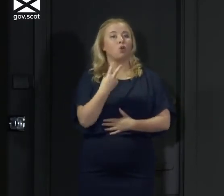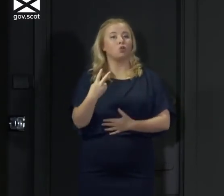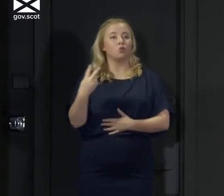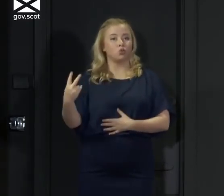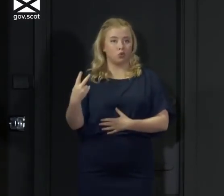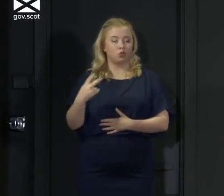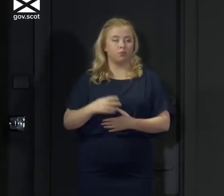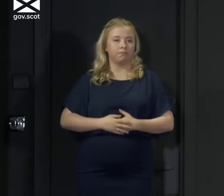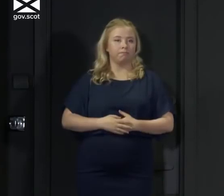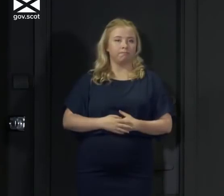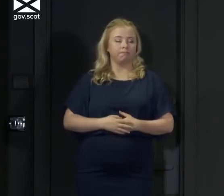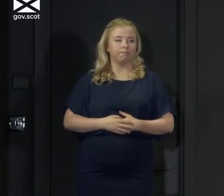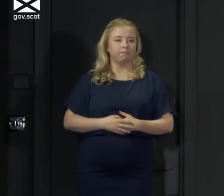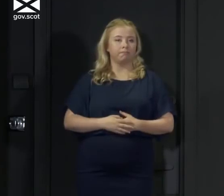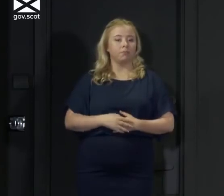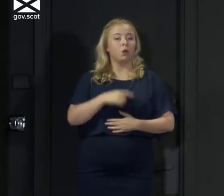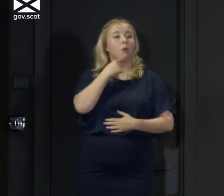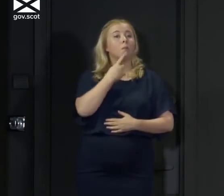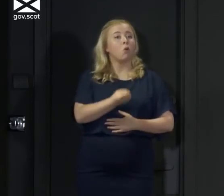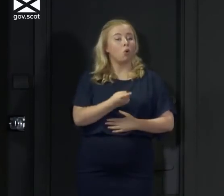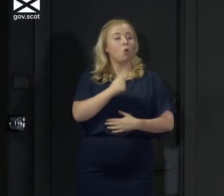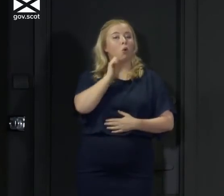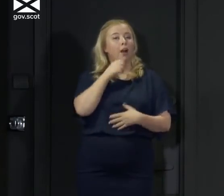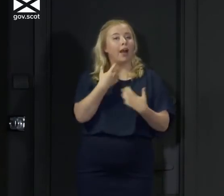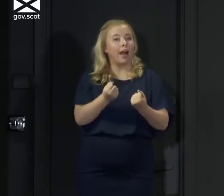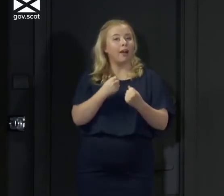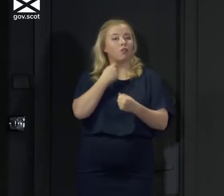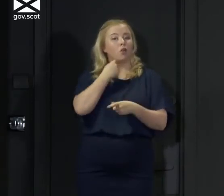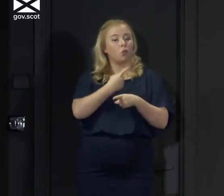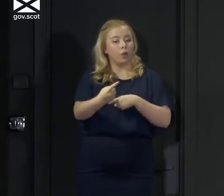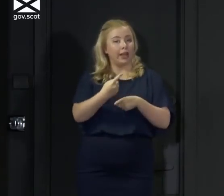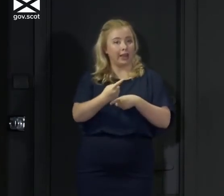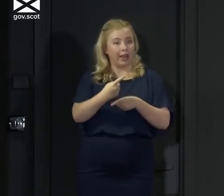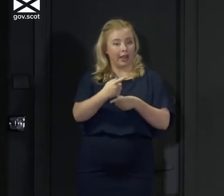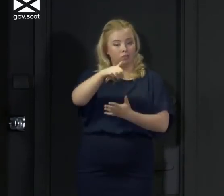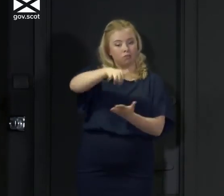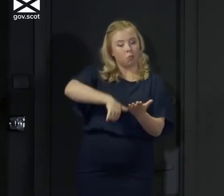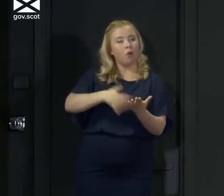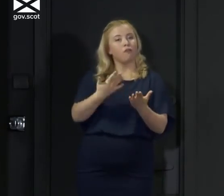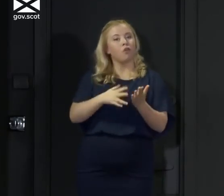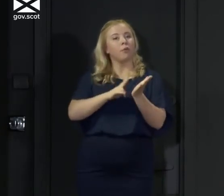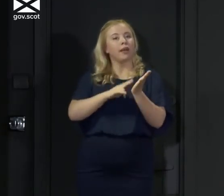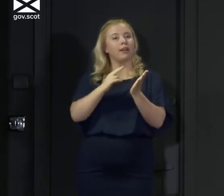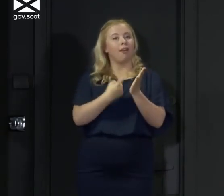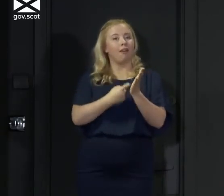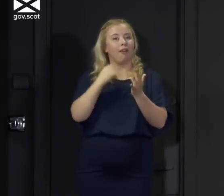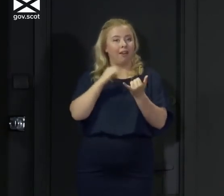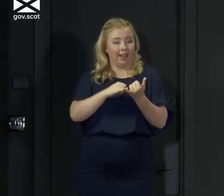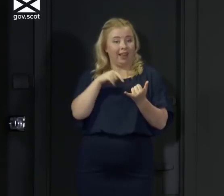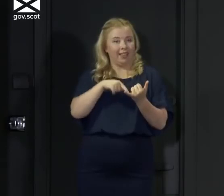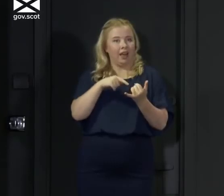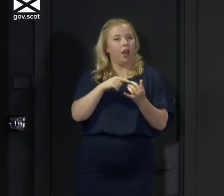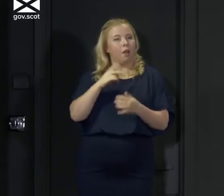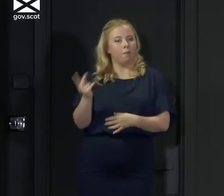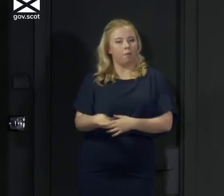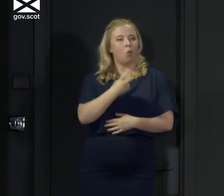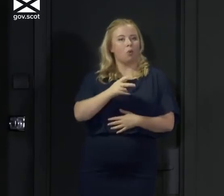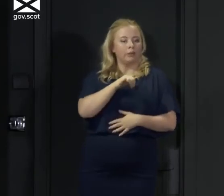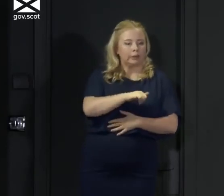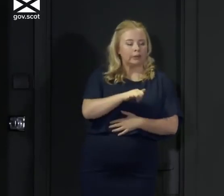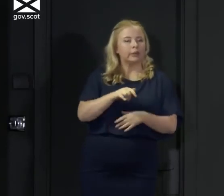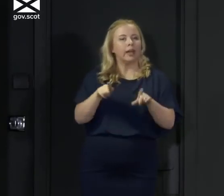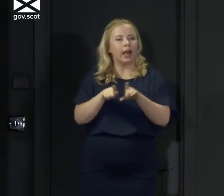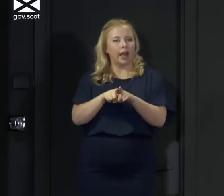2,422. Of course, tomorrow we will have the weekly report from National Records of Scotland, which includes both confirmed and